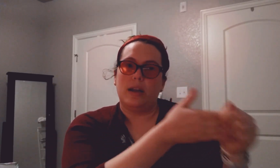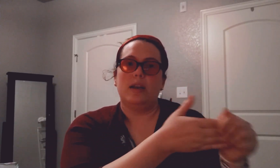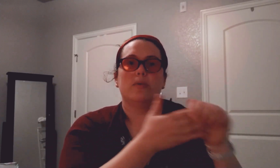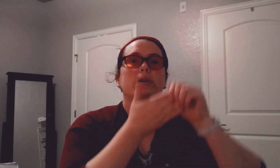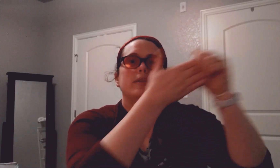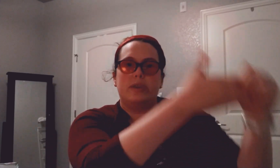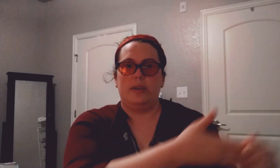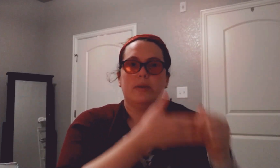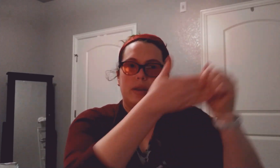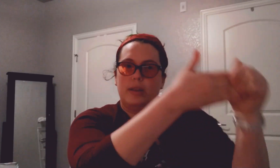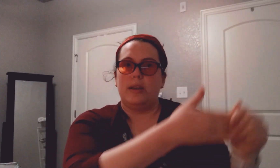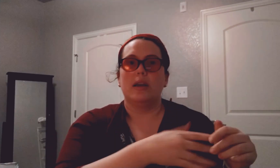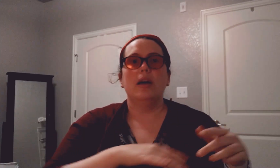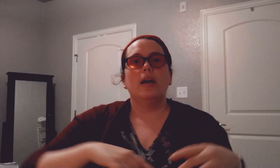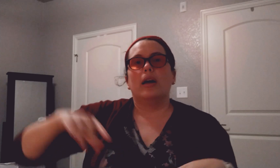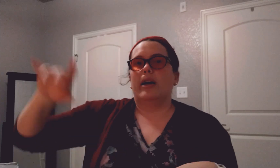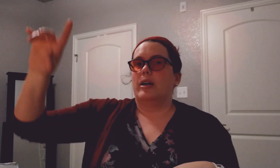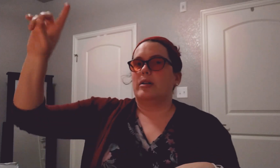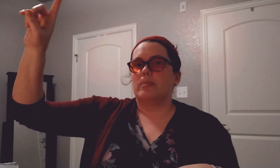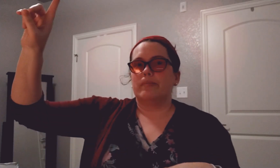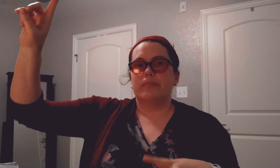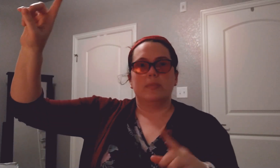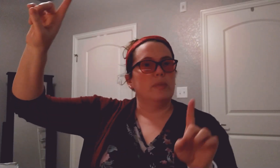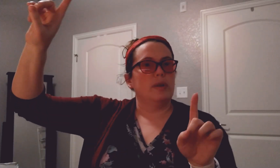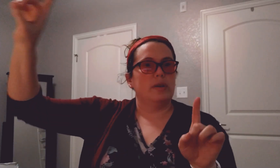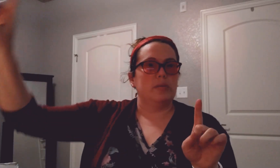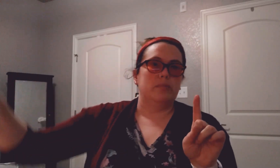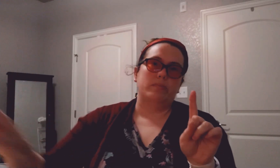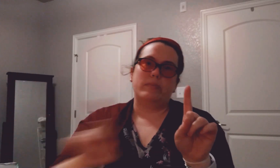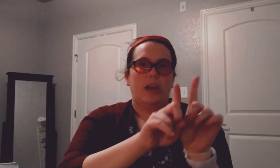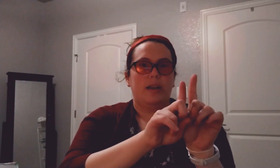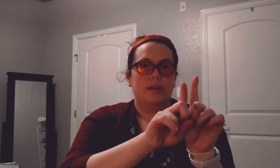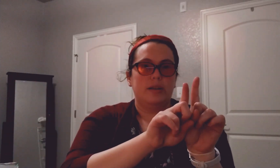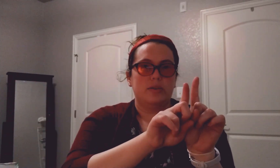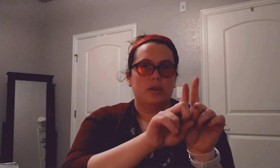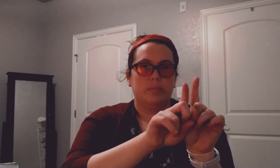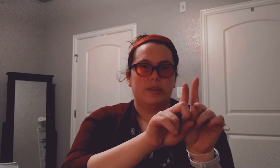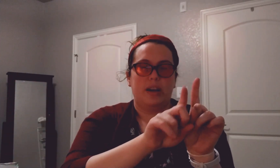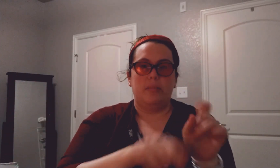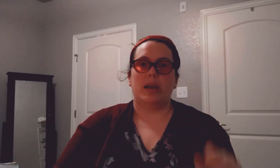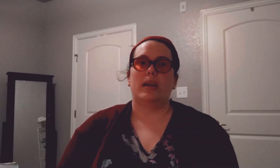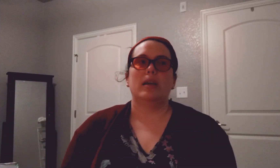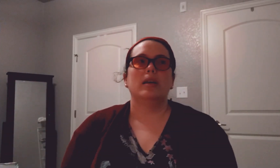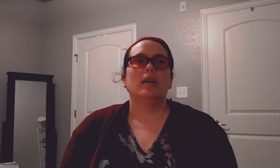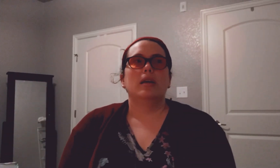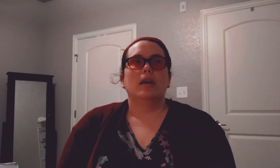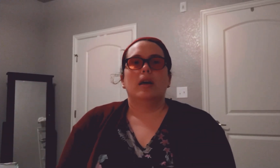again or continually leading. You can say, he stood beside me,